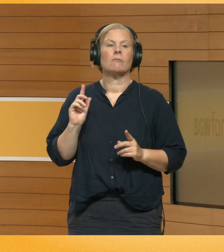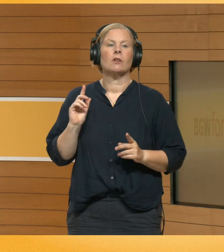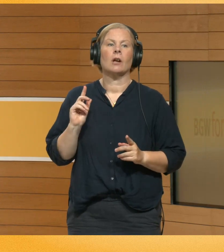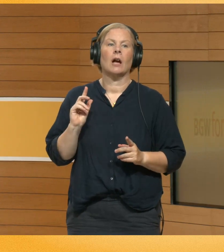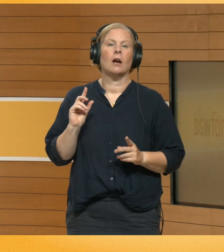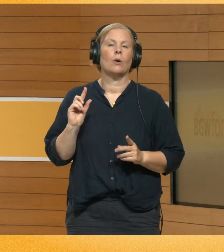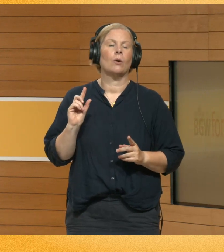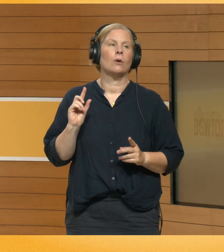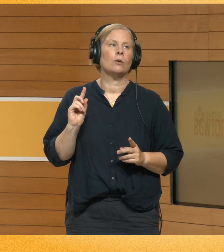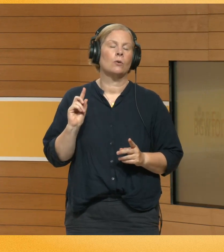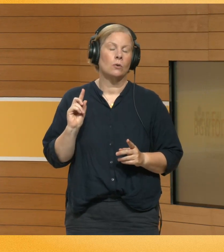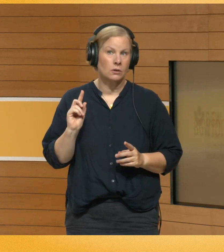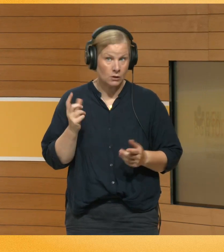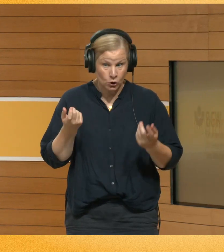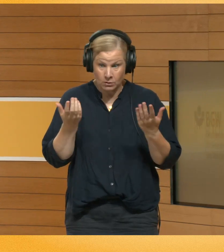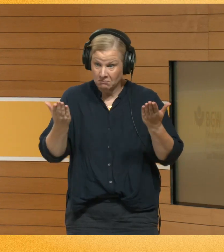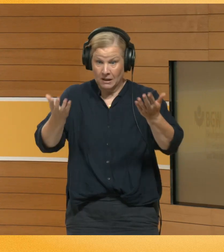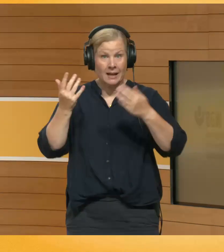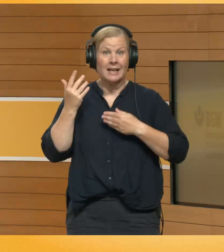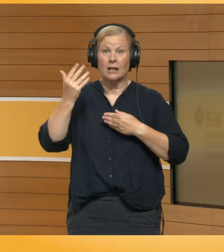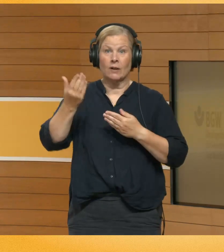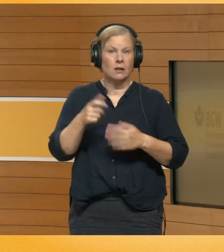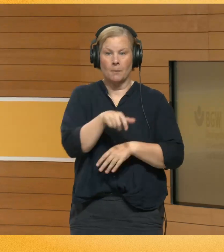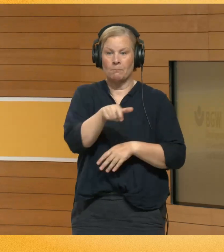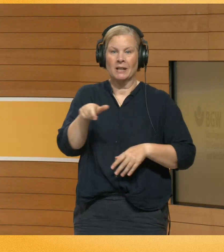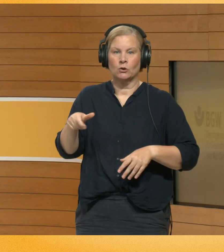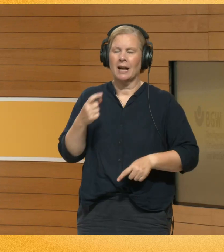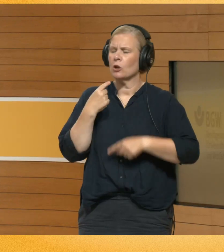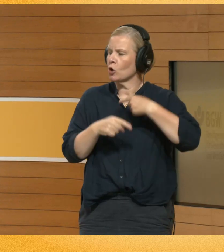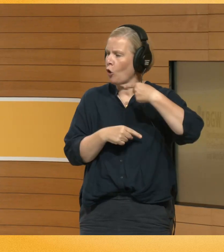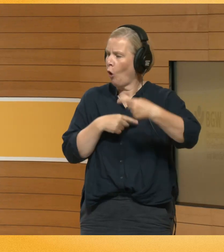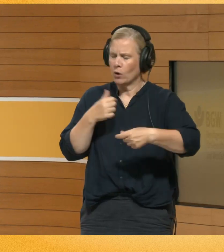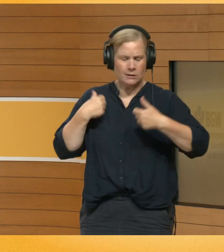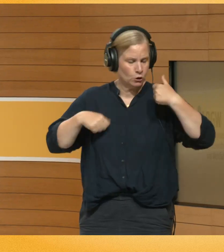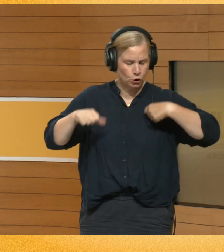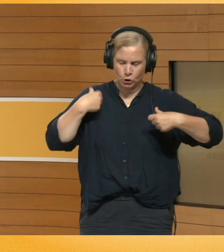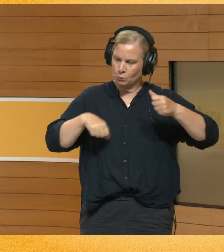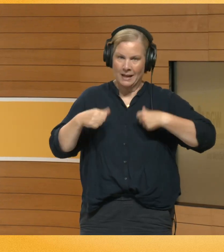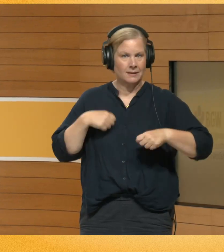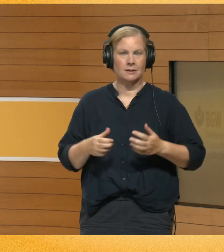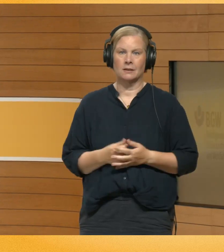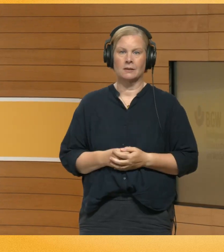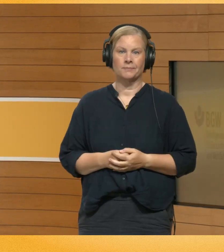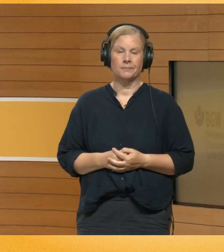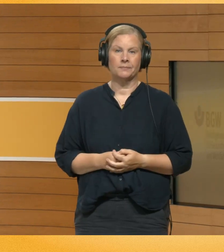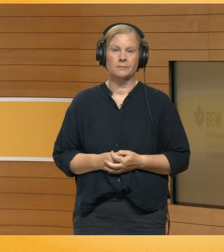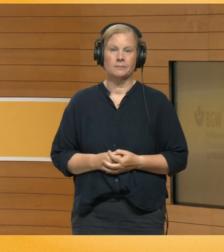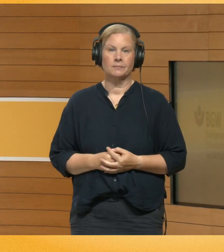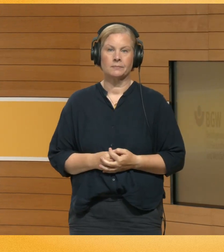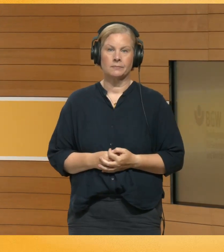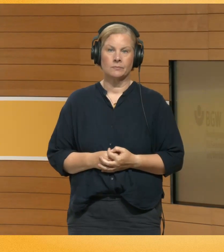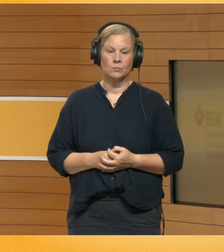patients. So there's a lot out there on handling patients,